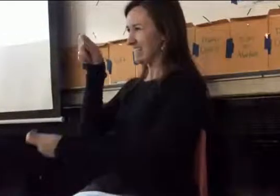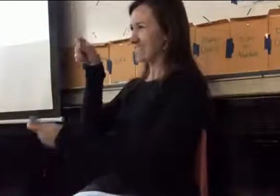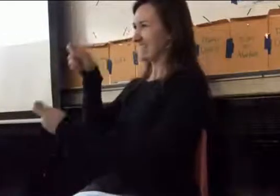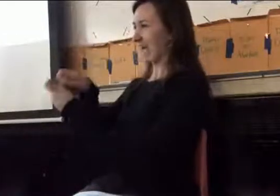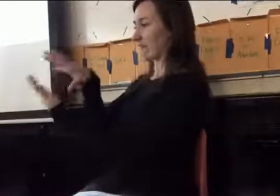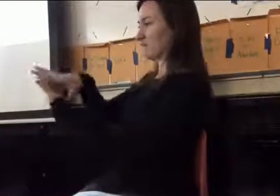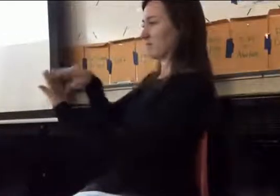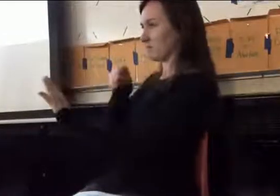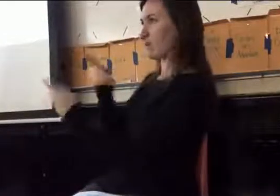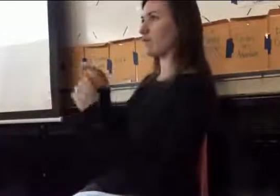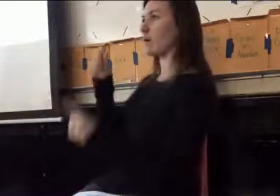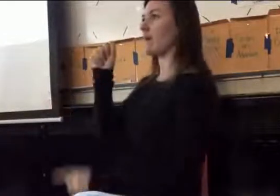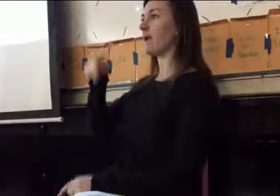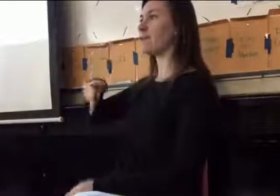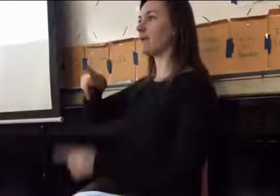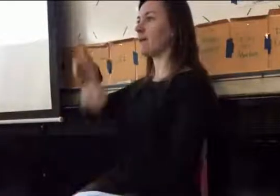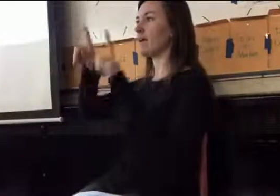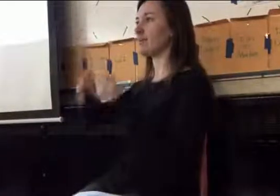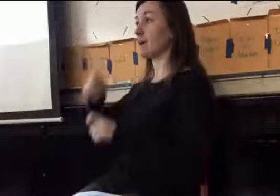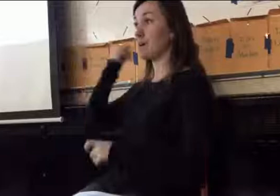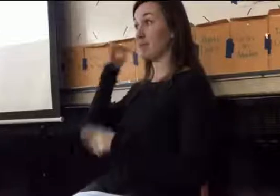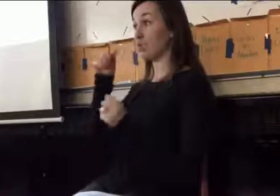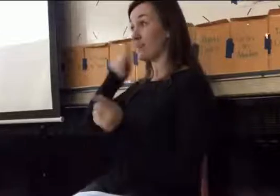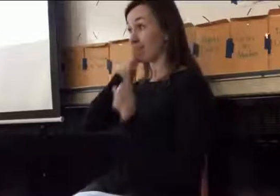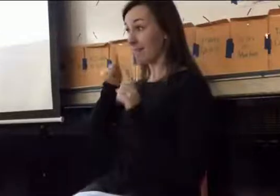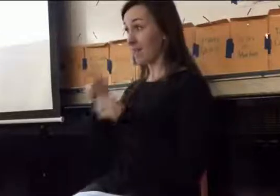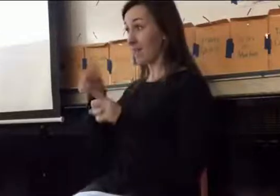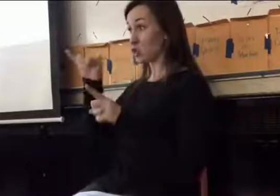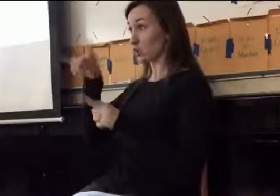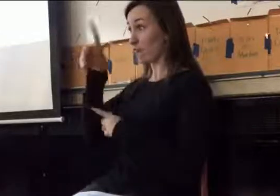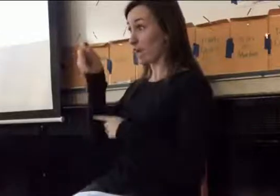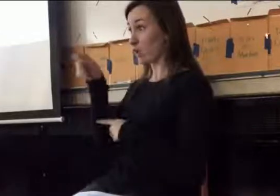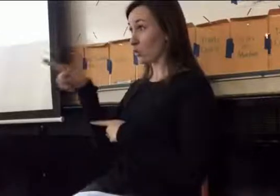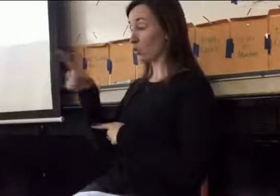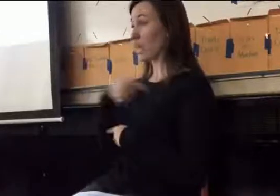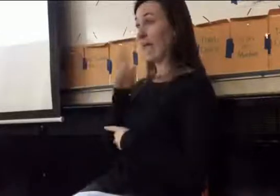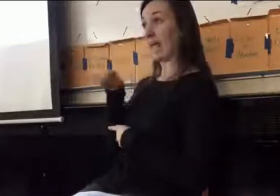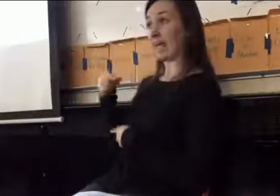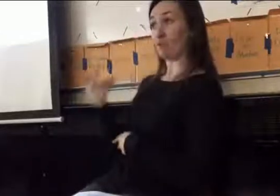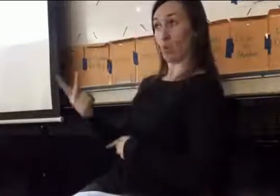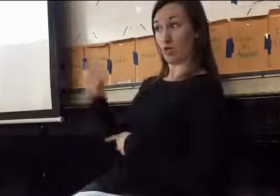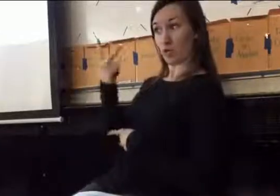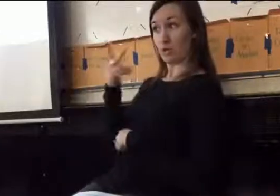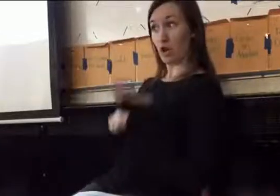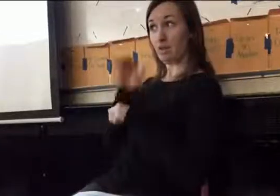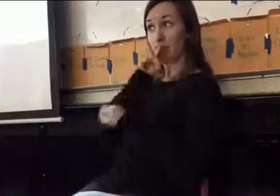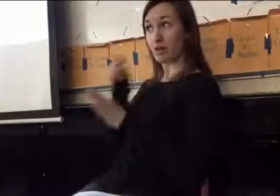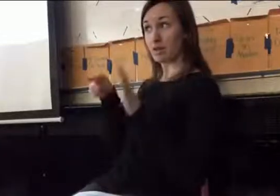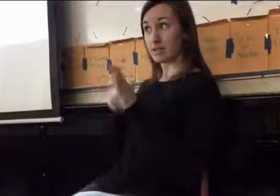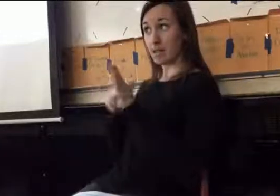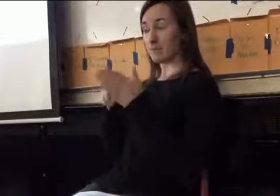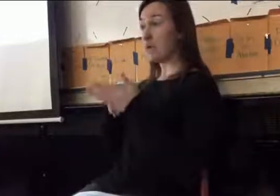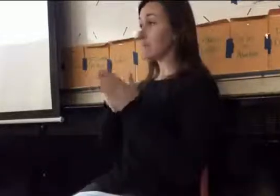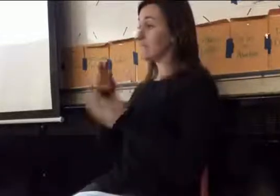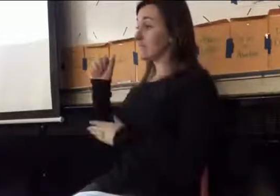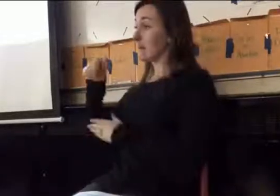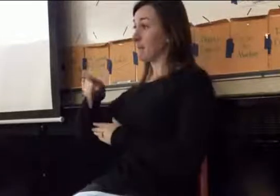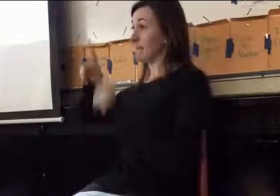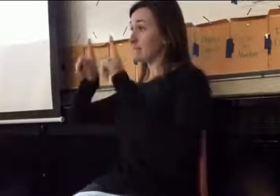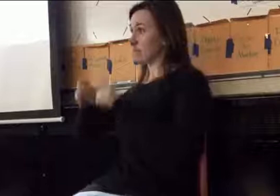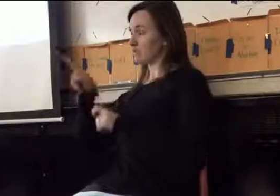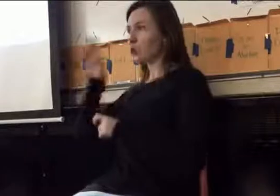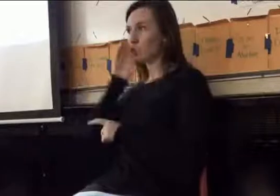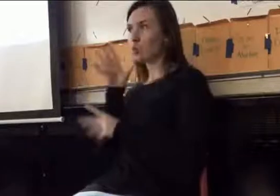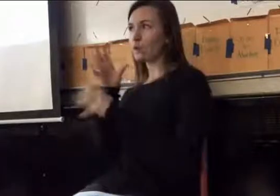exam. If you can answer this question and you get a 3 on this homework assignment, you would have gotten a 3 on the AP exam.